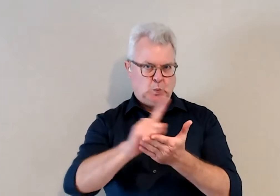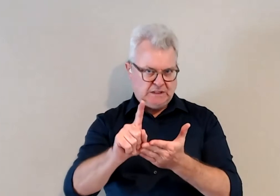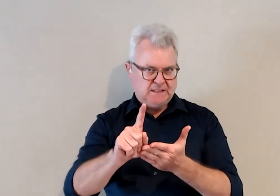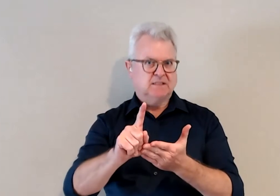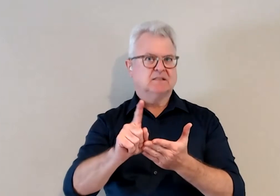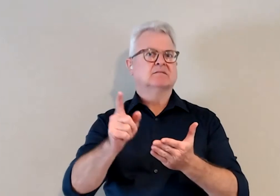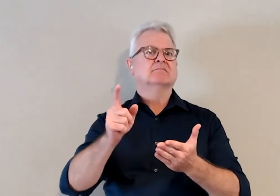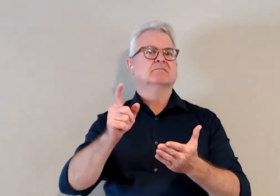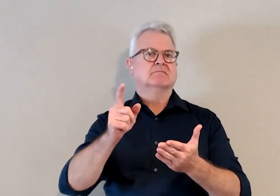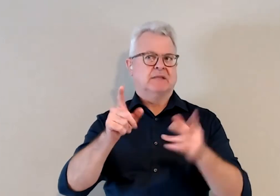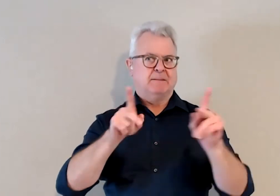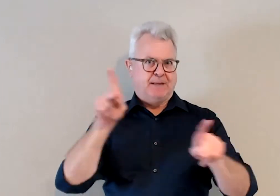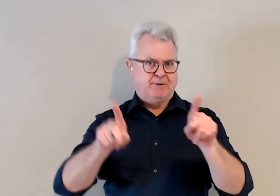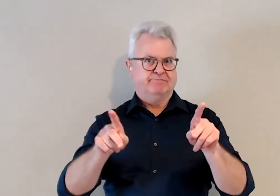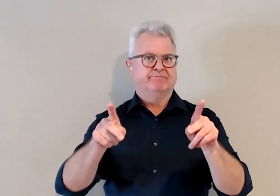You know that for the last few weeks,